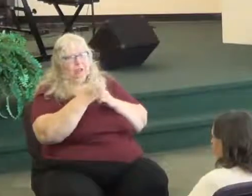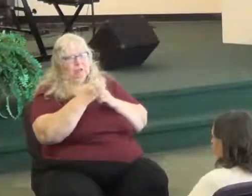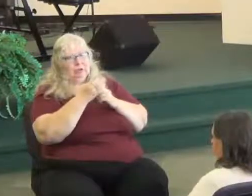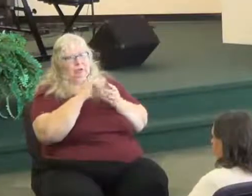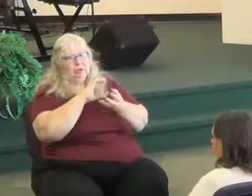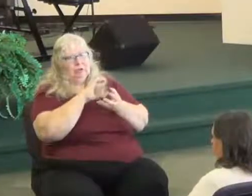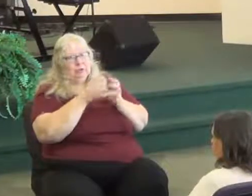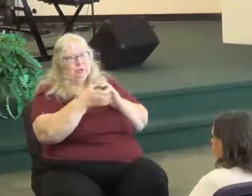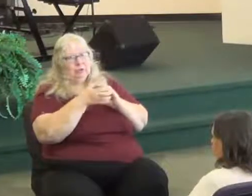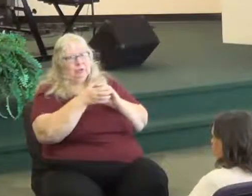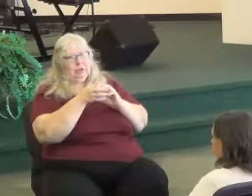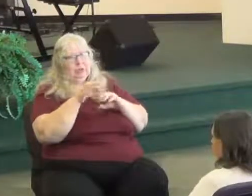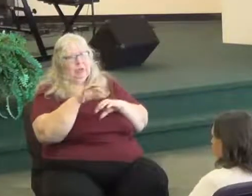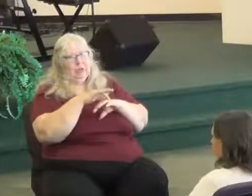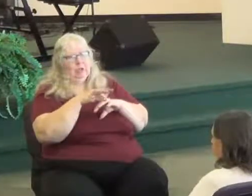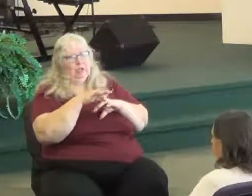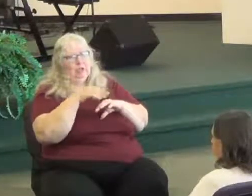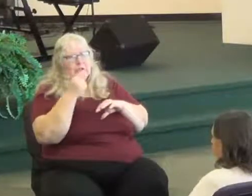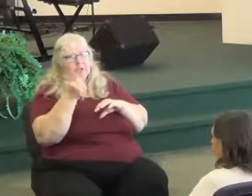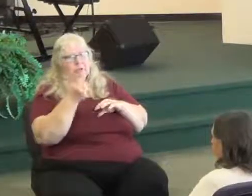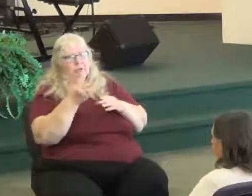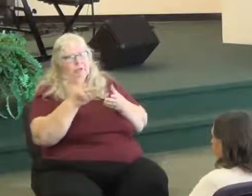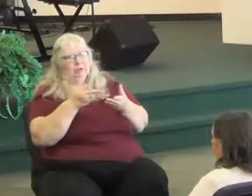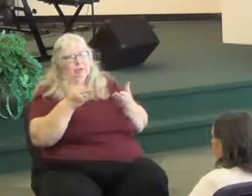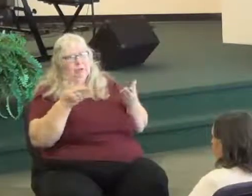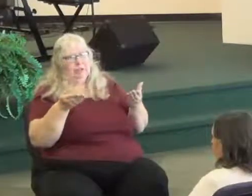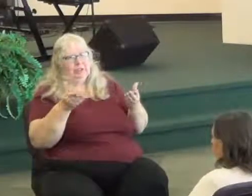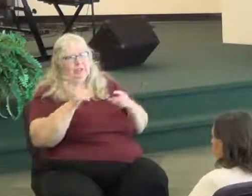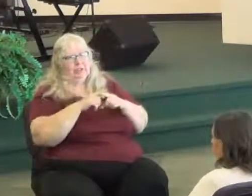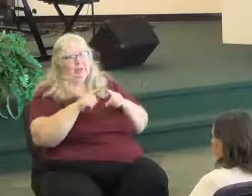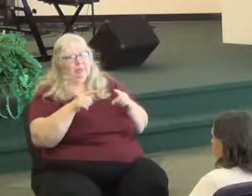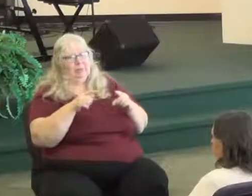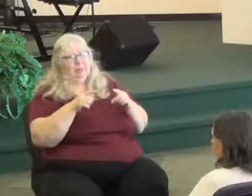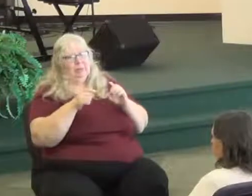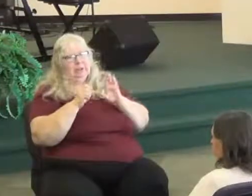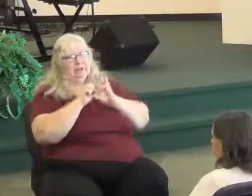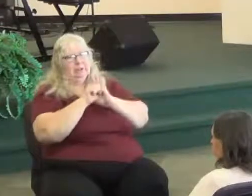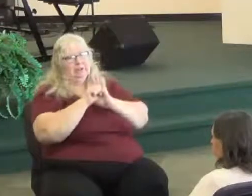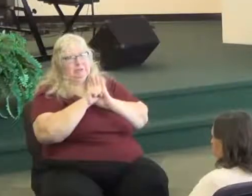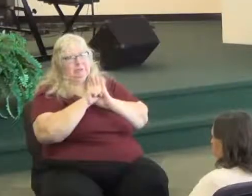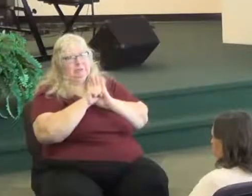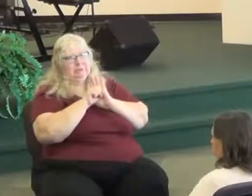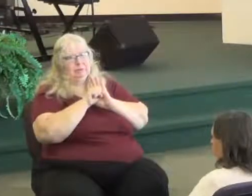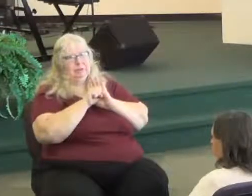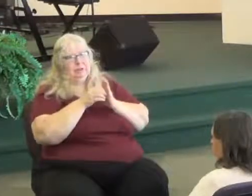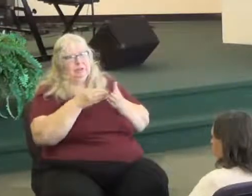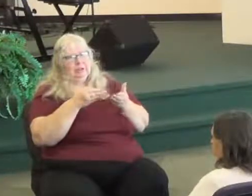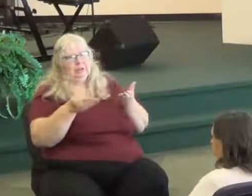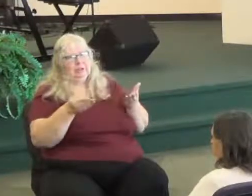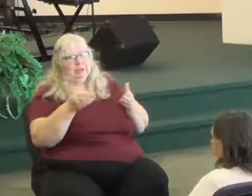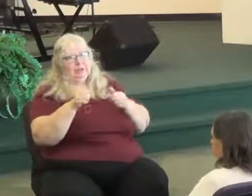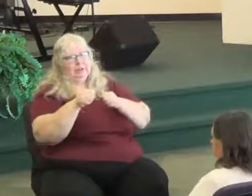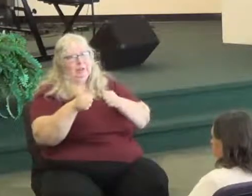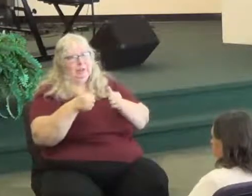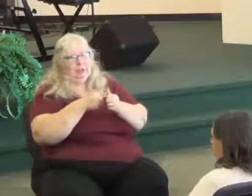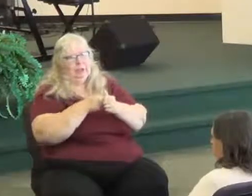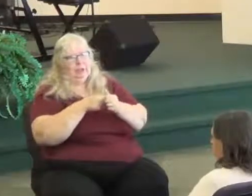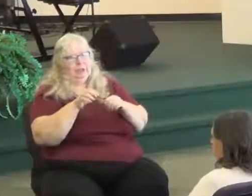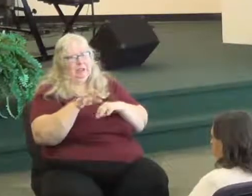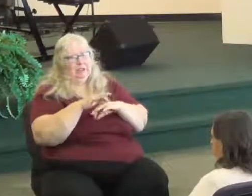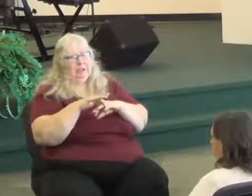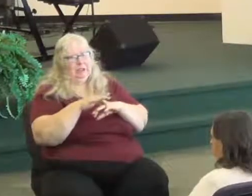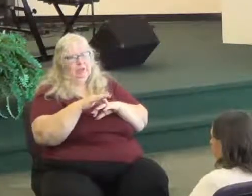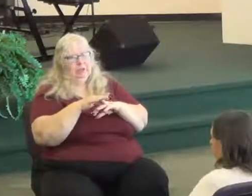understand that a ring is just a ring, and it's a thing, but it's a symbol. And it's a symbol of what stands behind the ring. It's just a